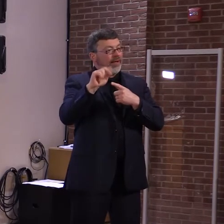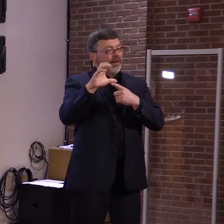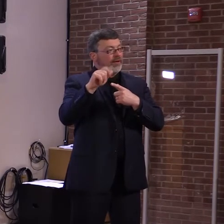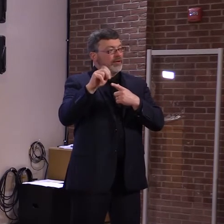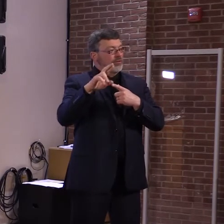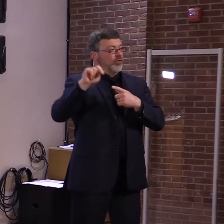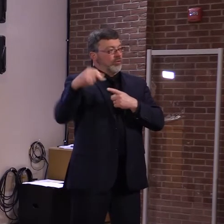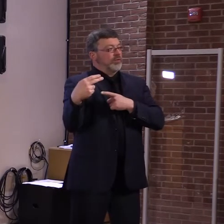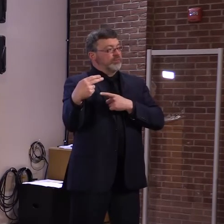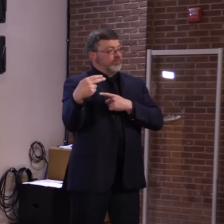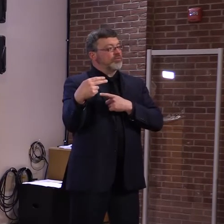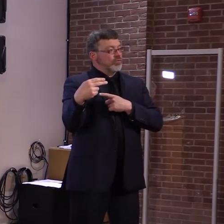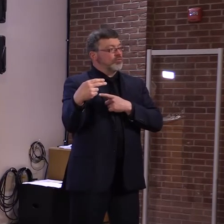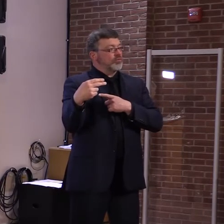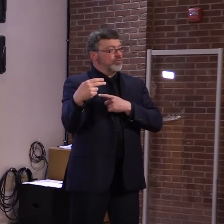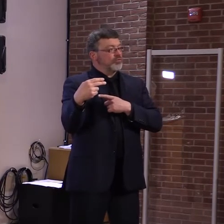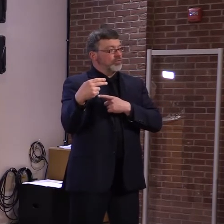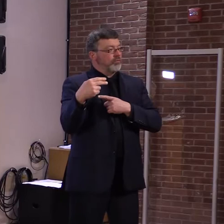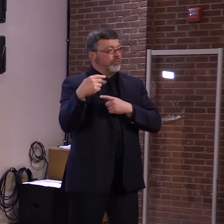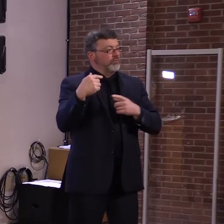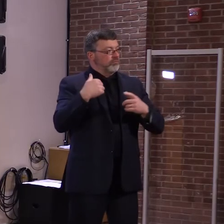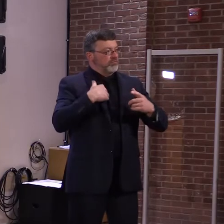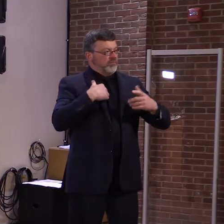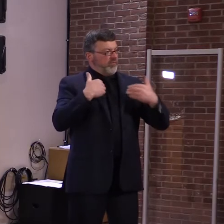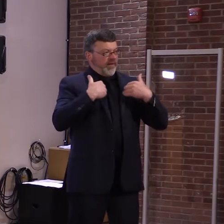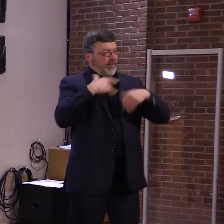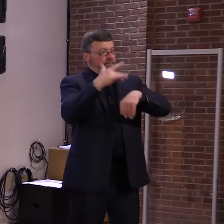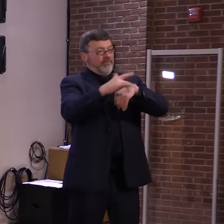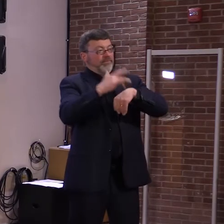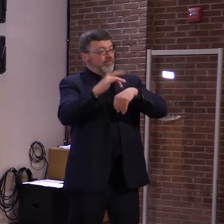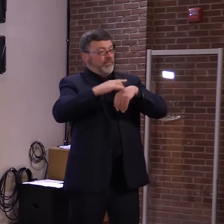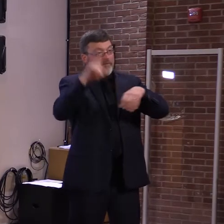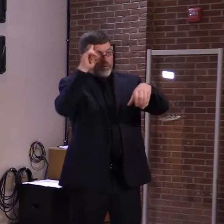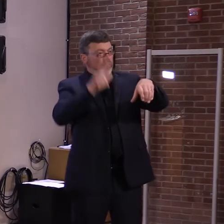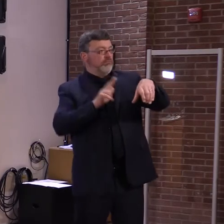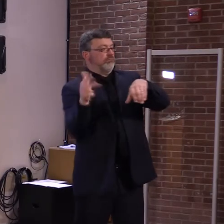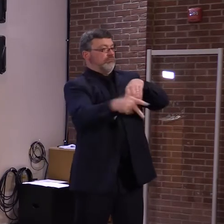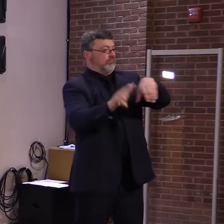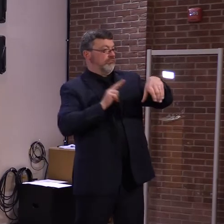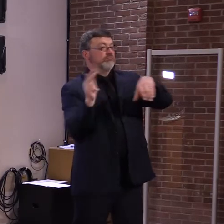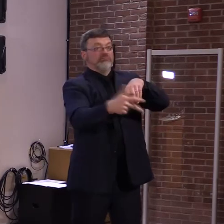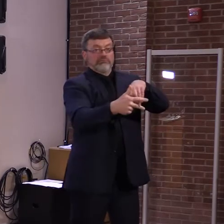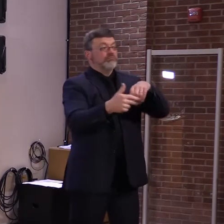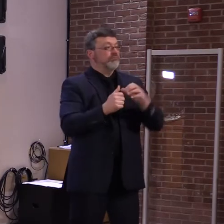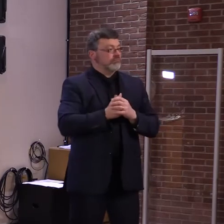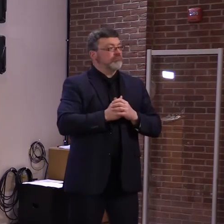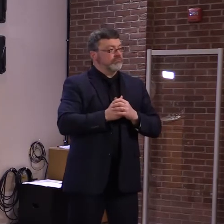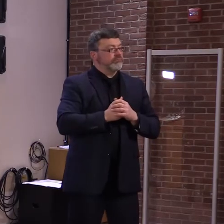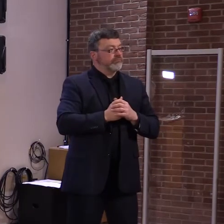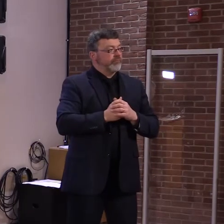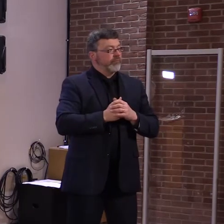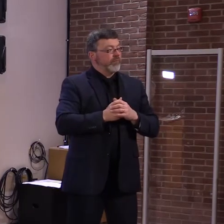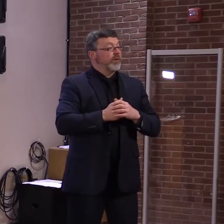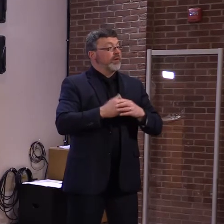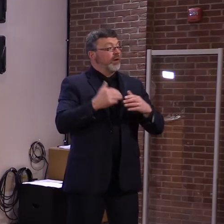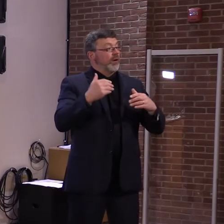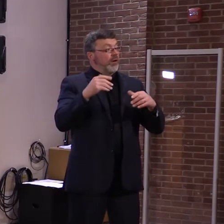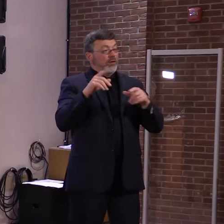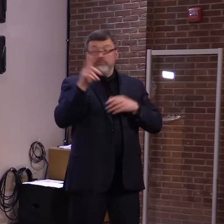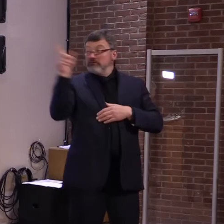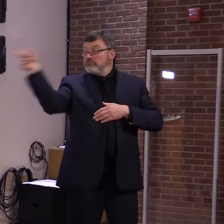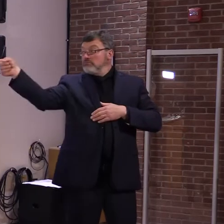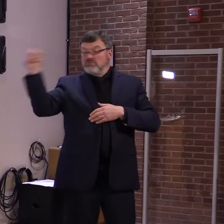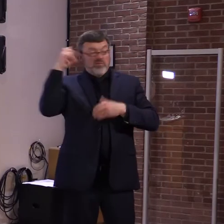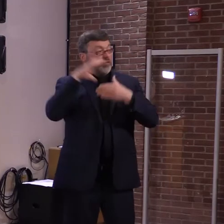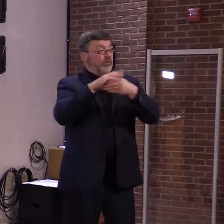in Bradford and Devil's Bowl in Fairhaven will host vaccine clinics from 4 to 7 p.m. and 4 to